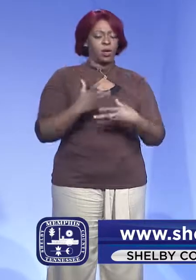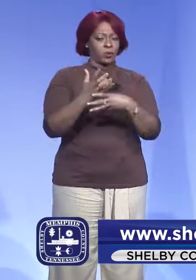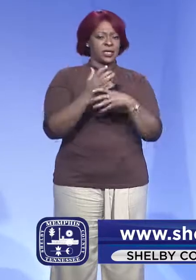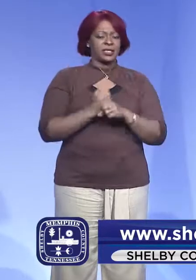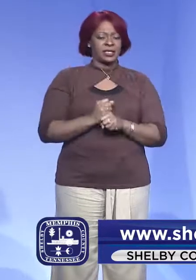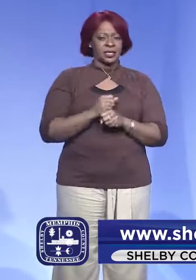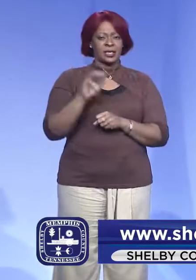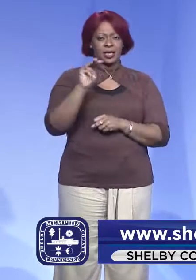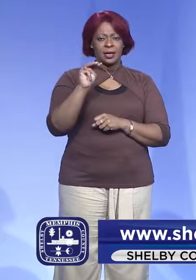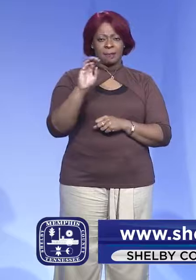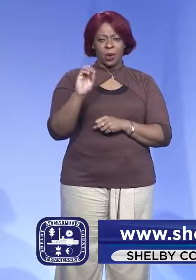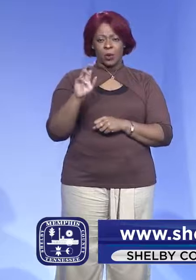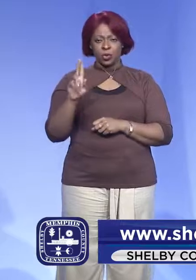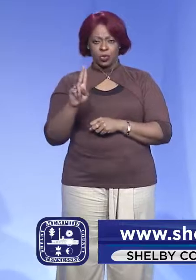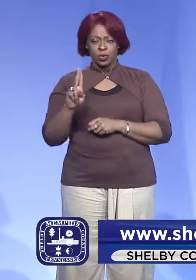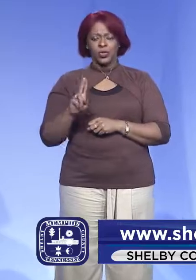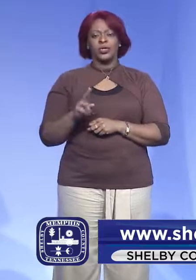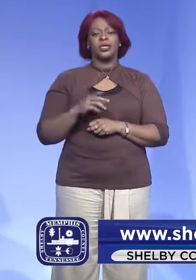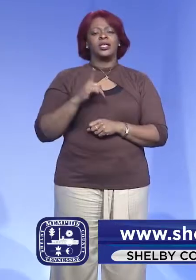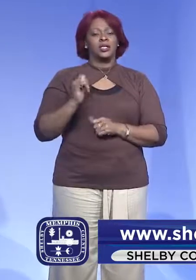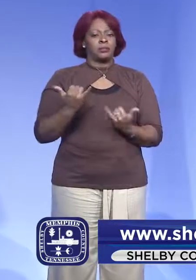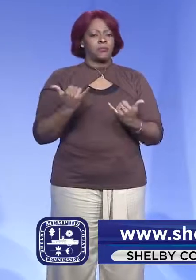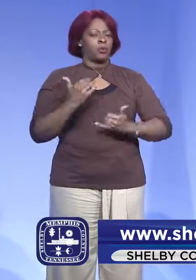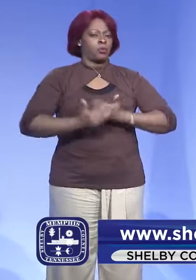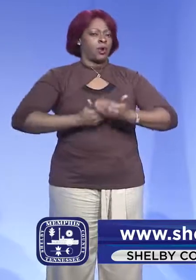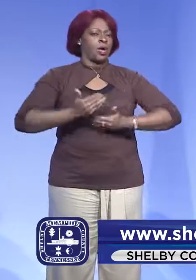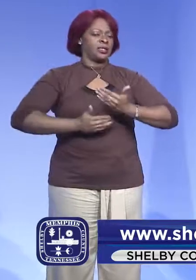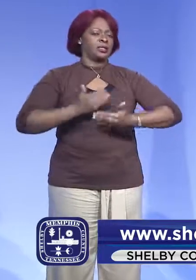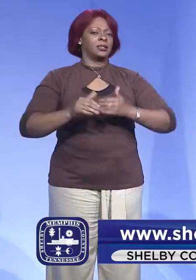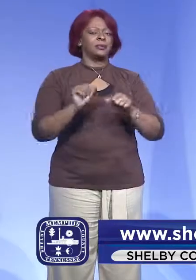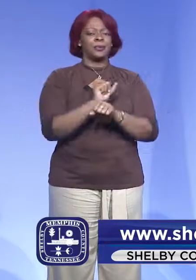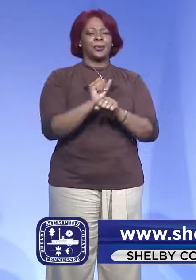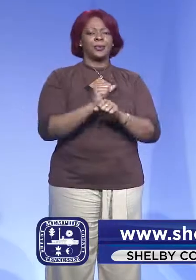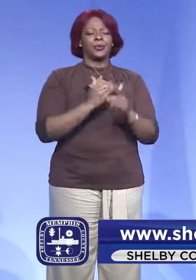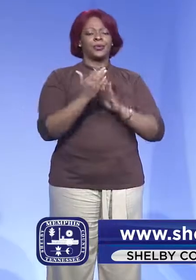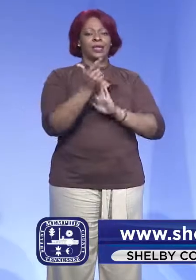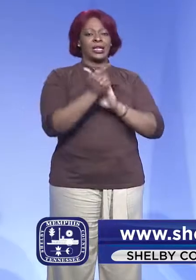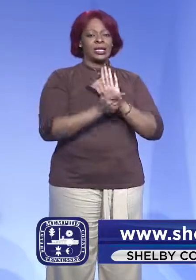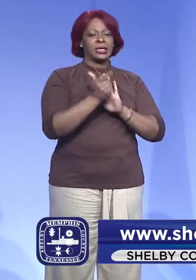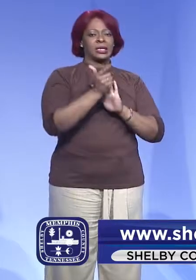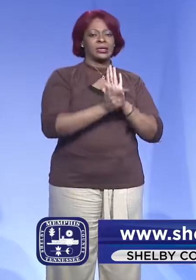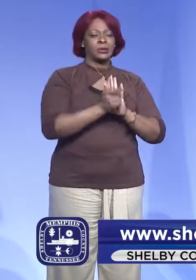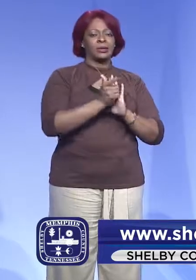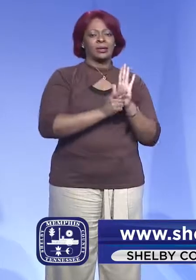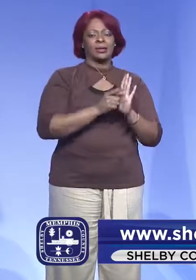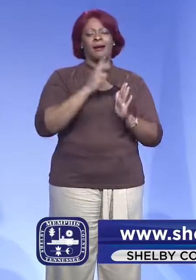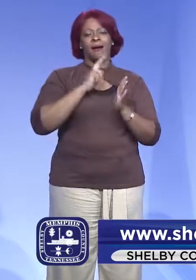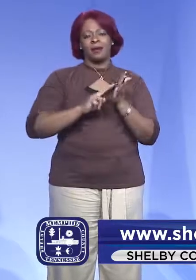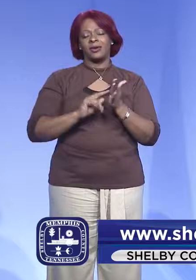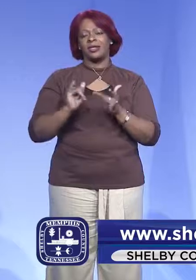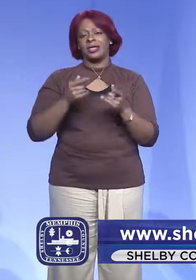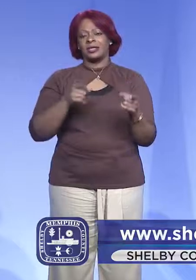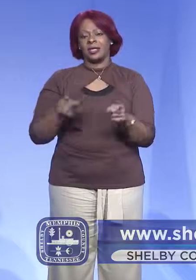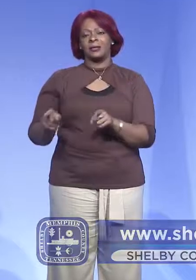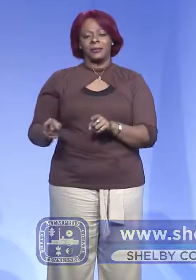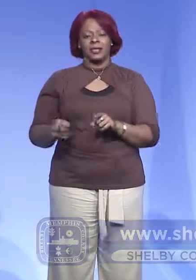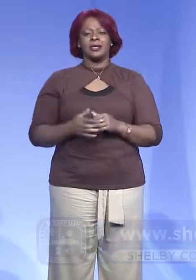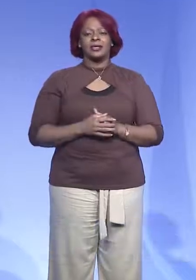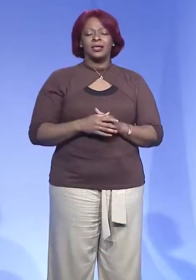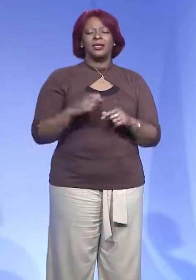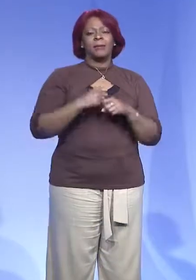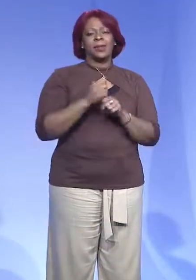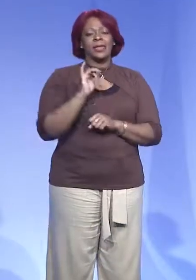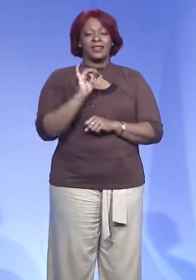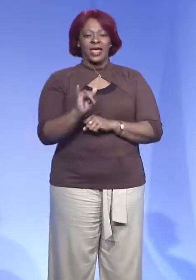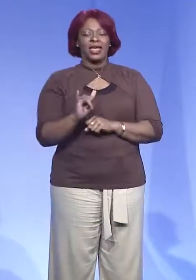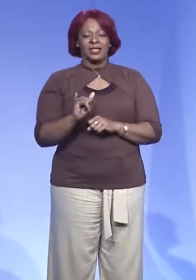the MOU, and they're in the process of working through the legal work that has to be done to make